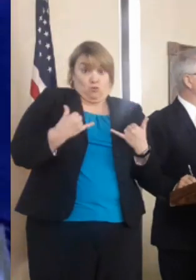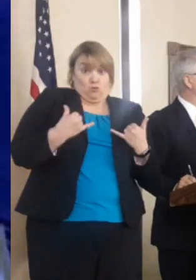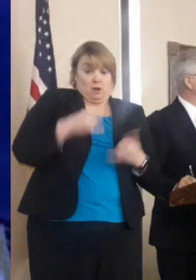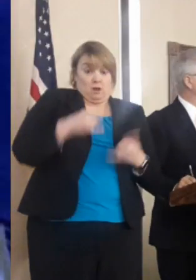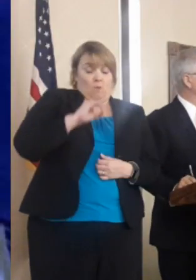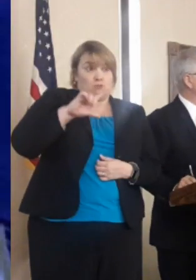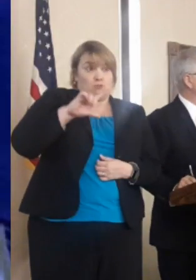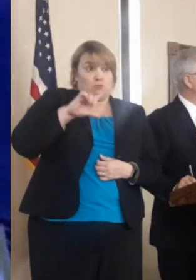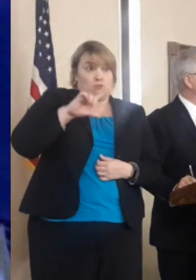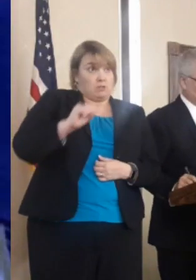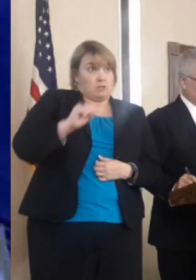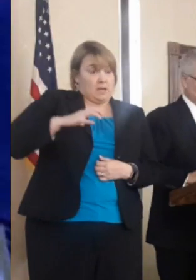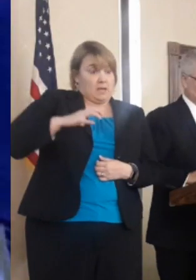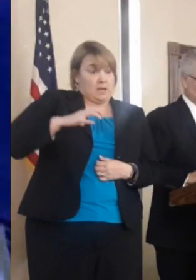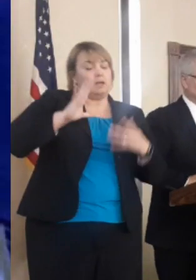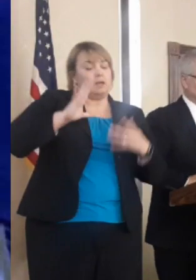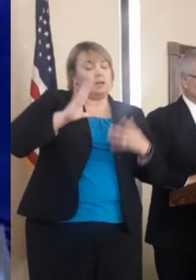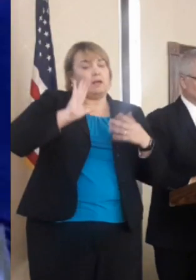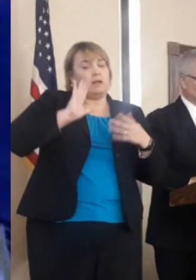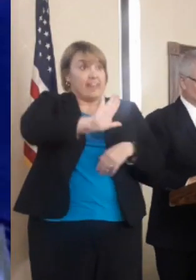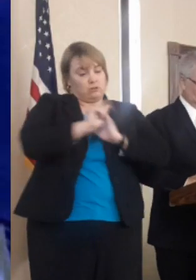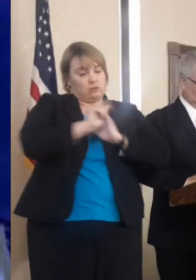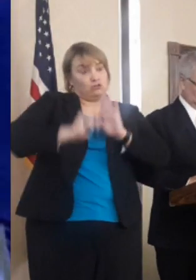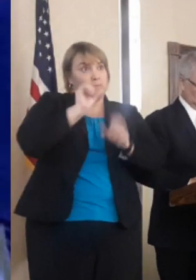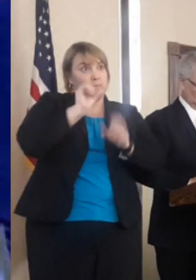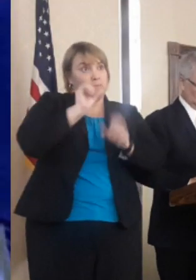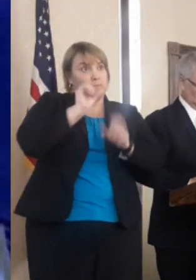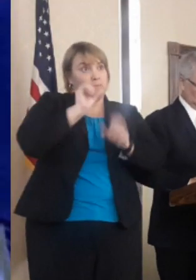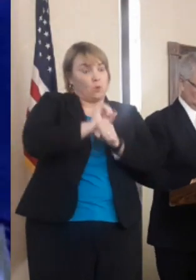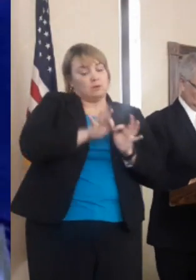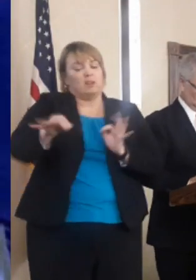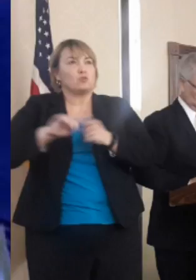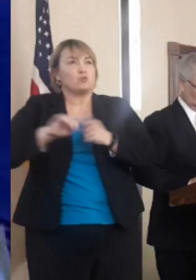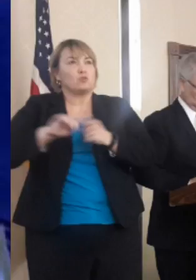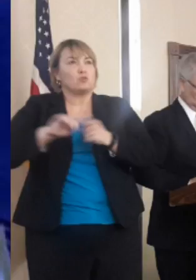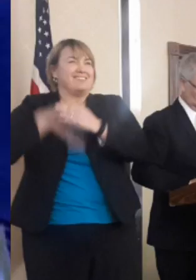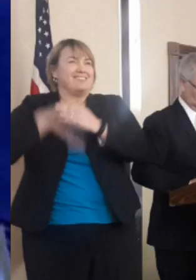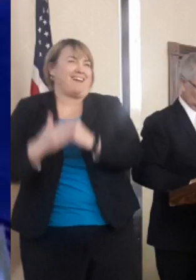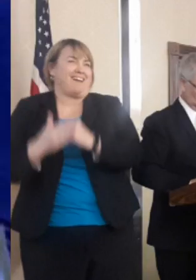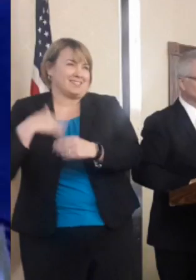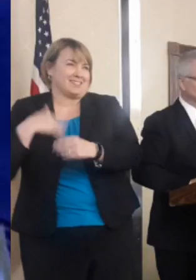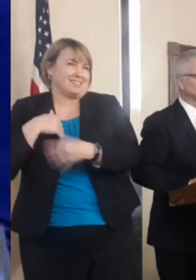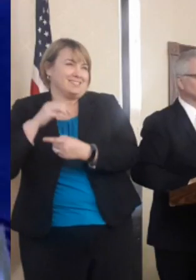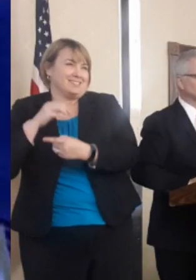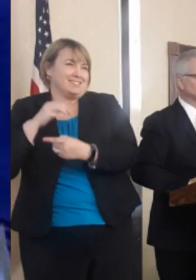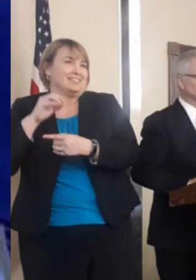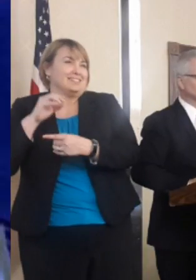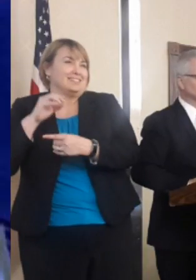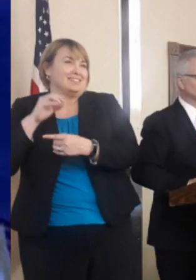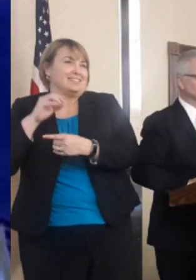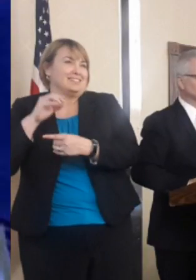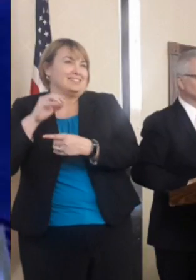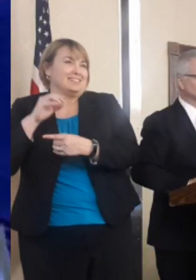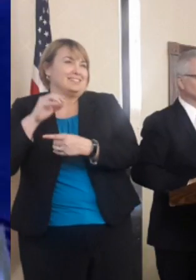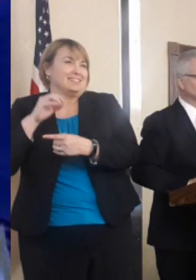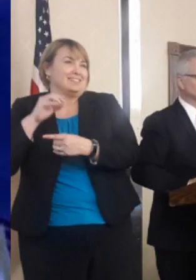next officials committee election in the event emergencies or this mediation Rule